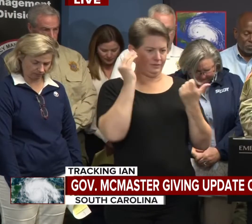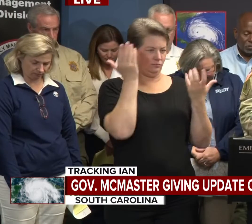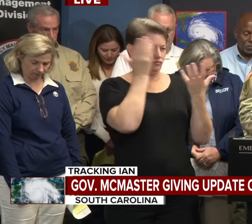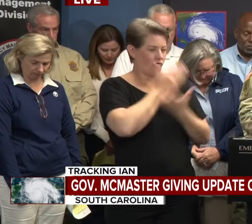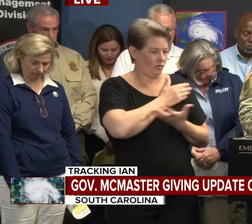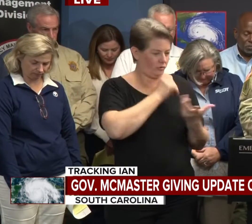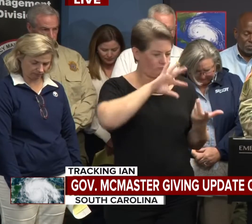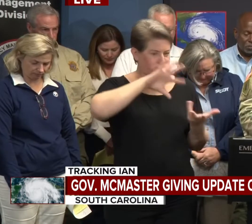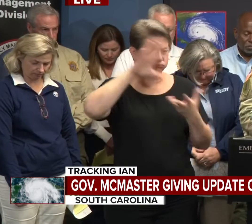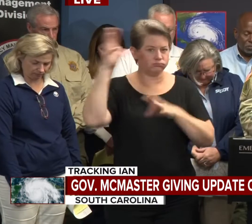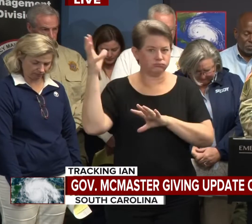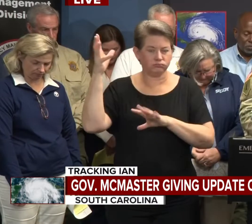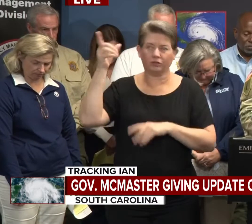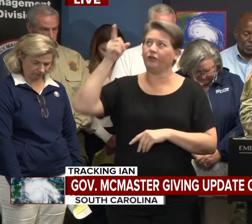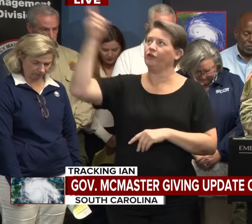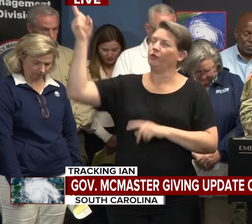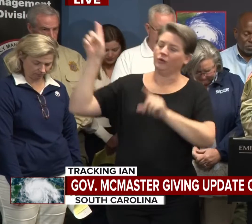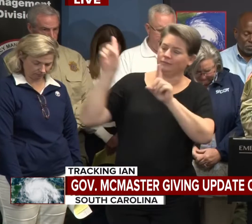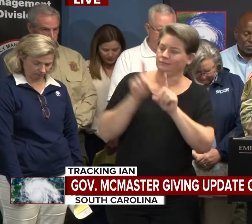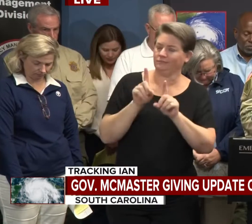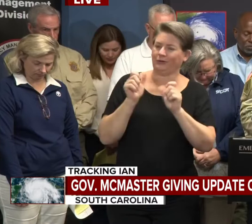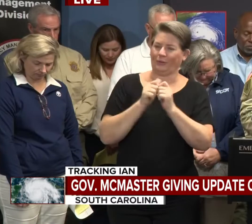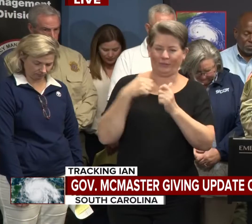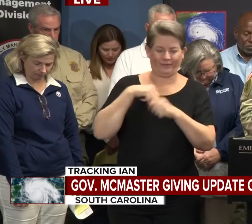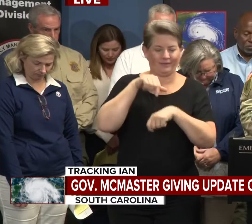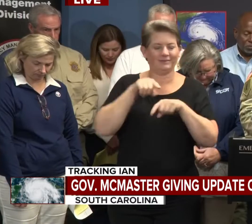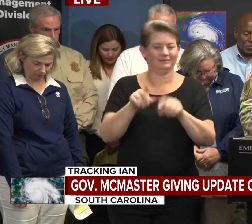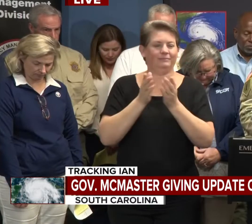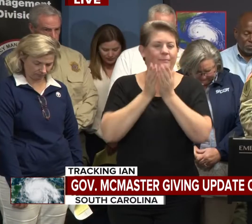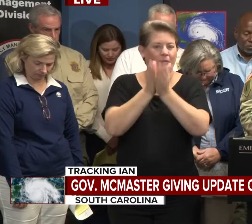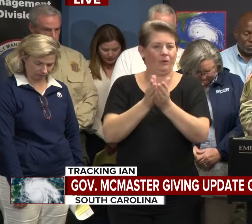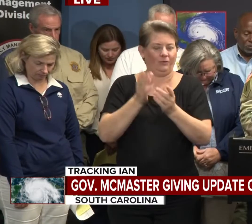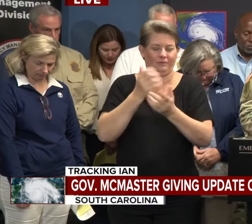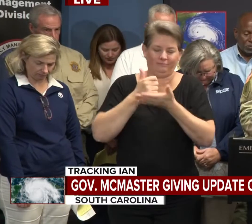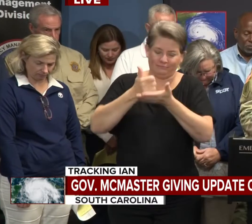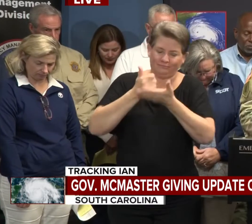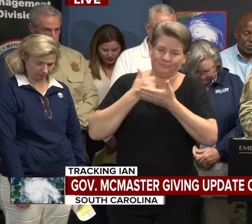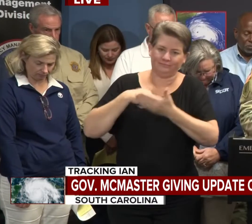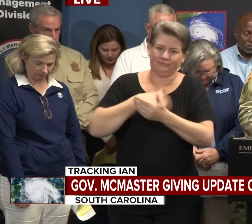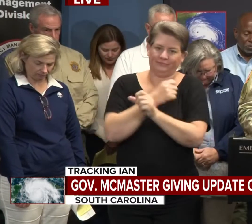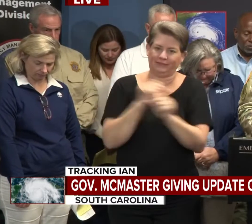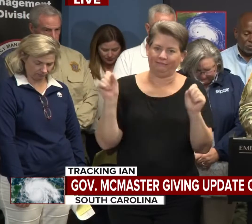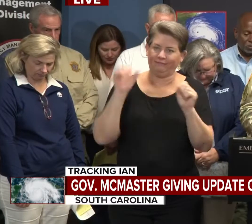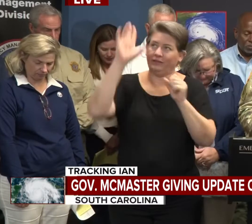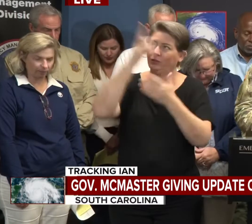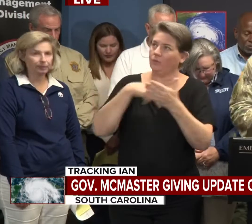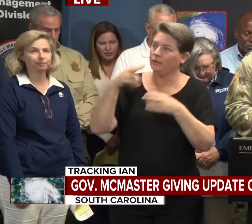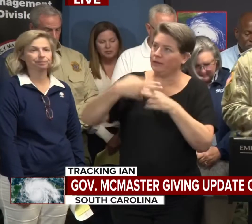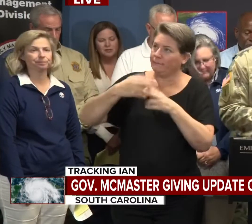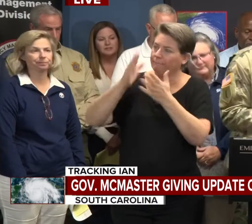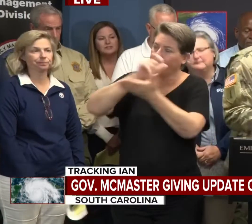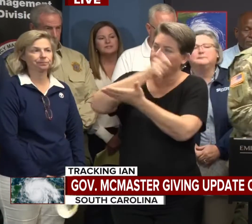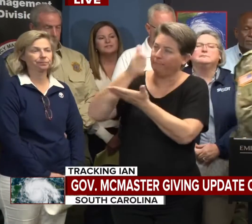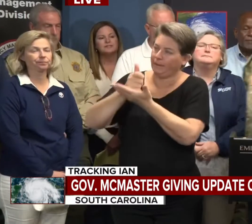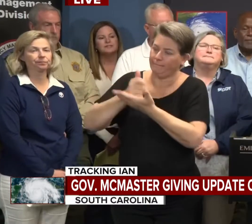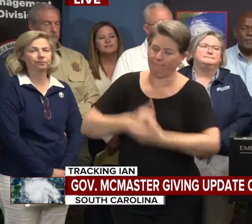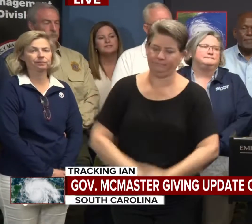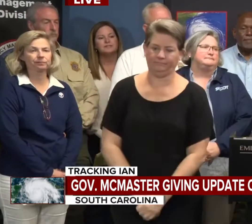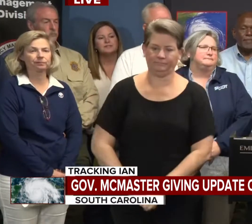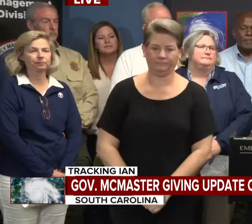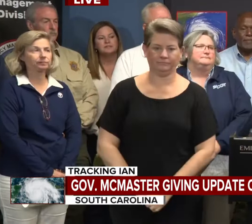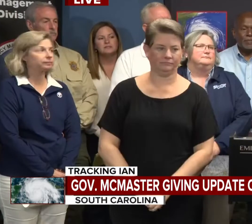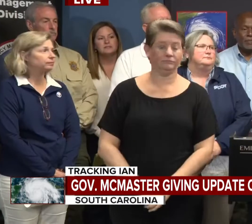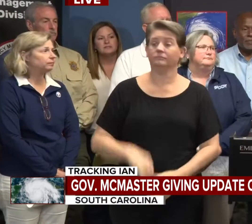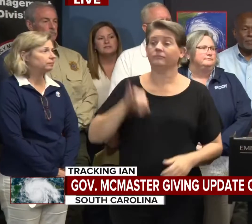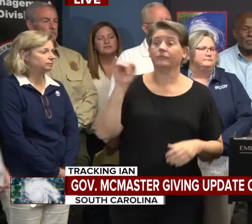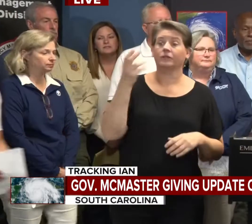stormy, you are in the boat with us, guiding us to safety. In your most holy name we pray. Amen. Amen.